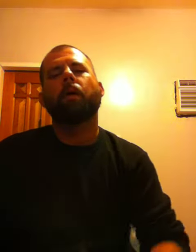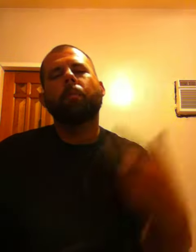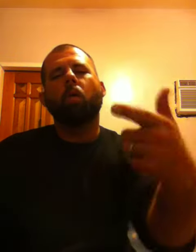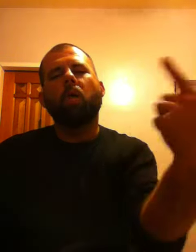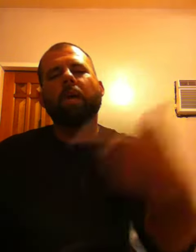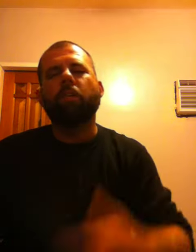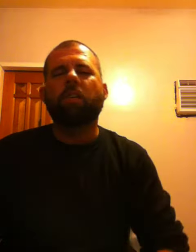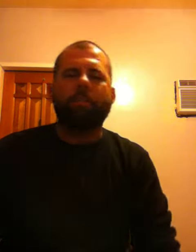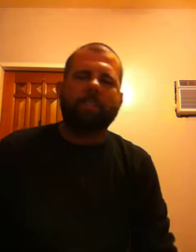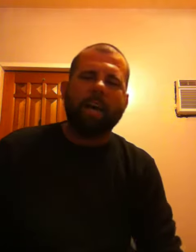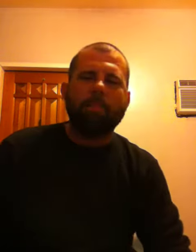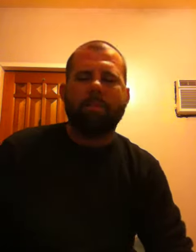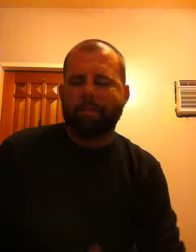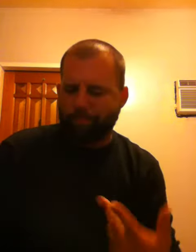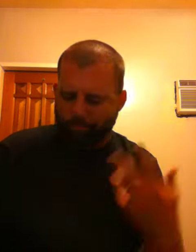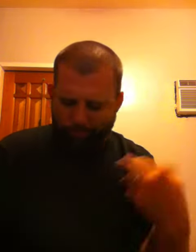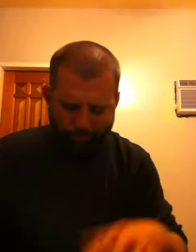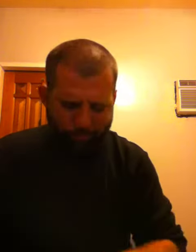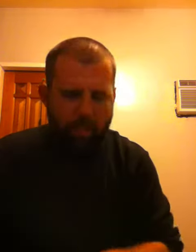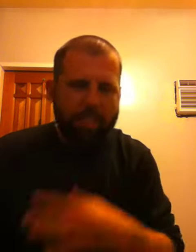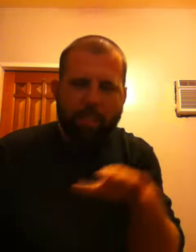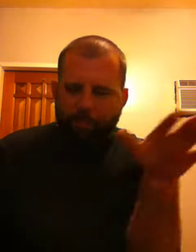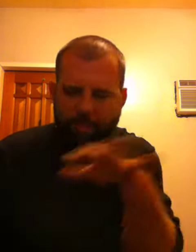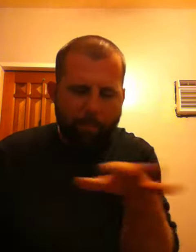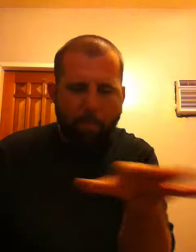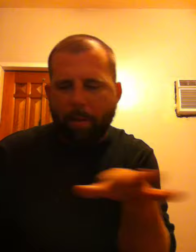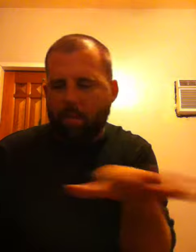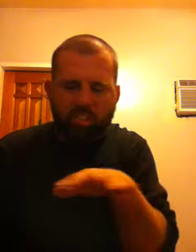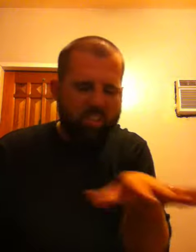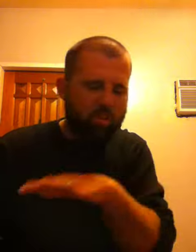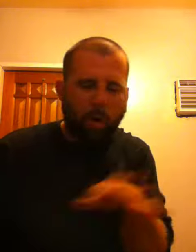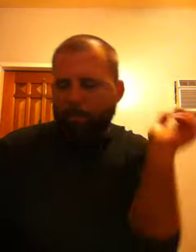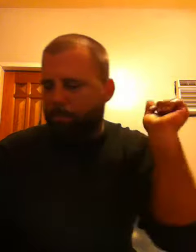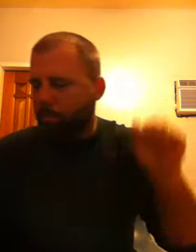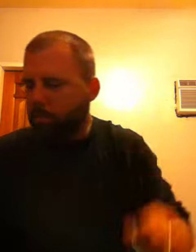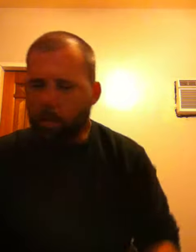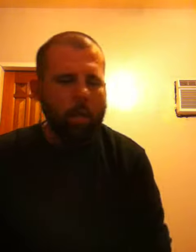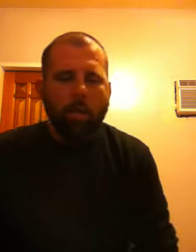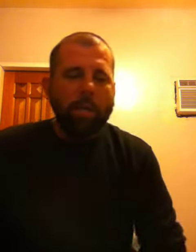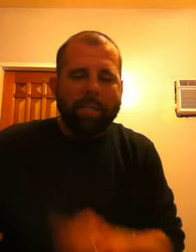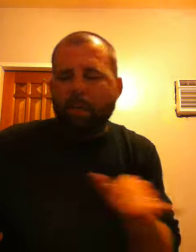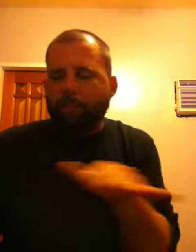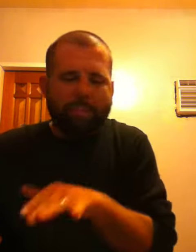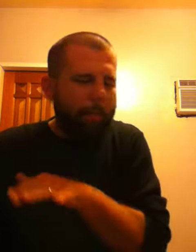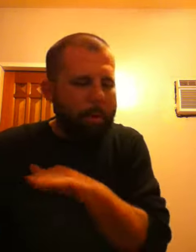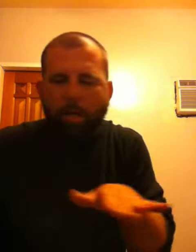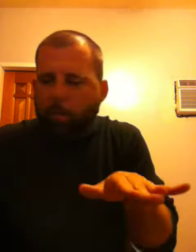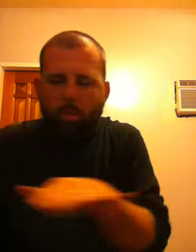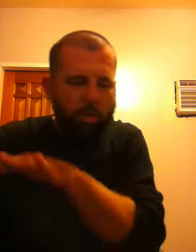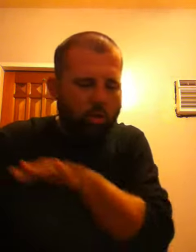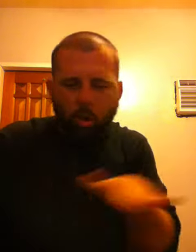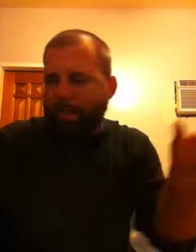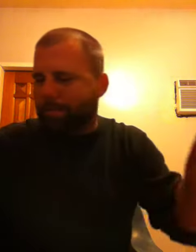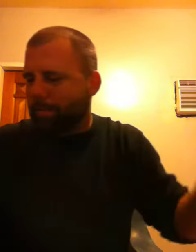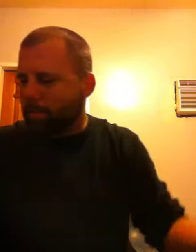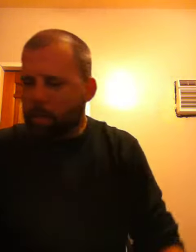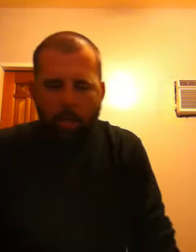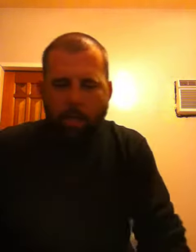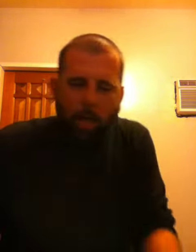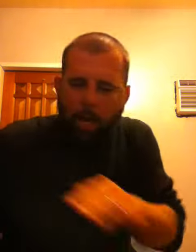Won't give you different titles And different type of mango seeds and stripes And different type of lyrics with no stripes I